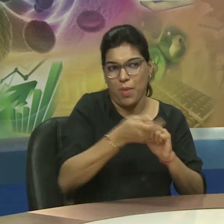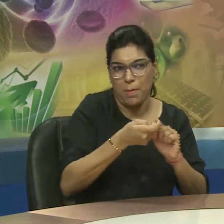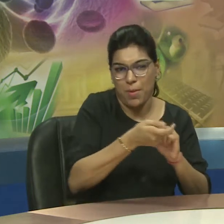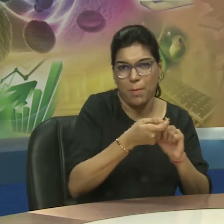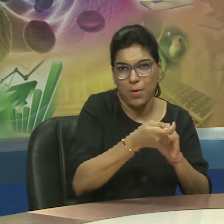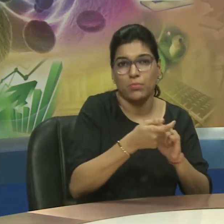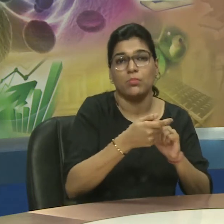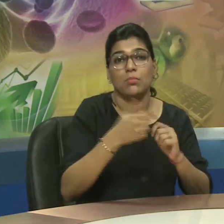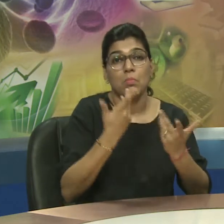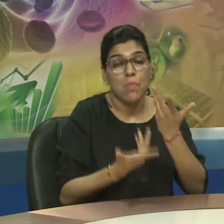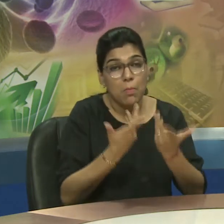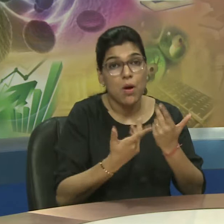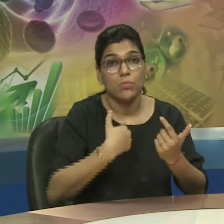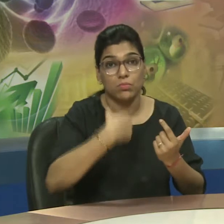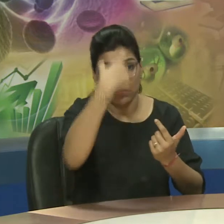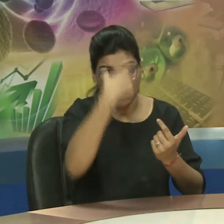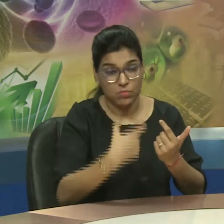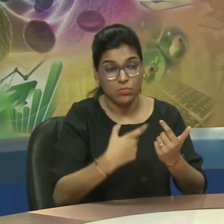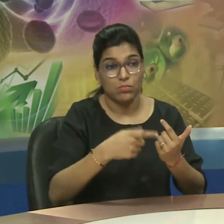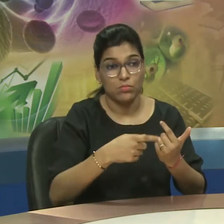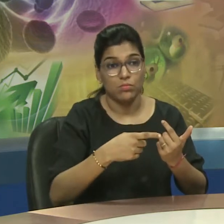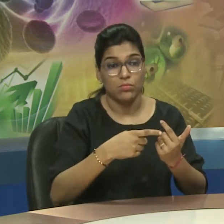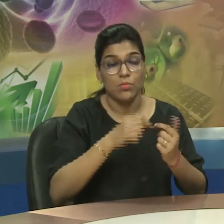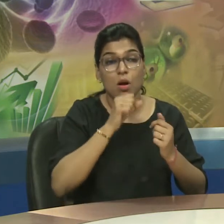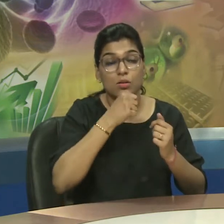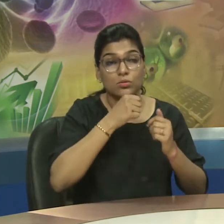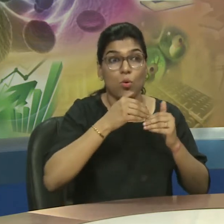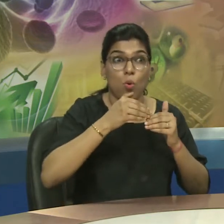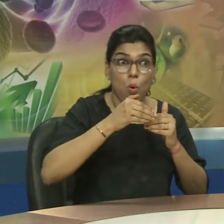premium is payable all along.